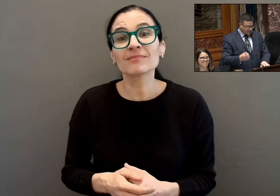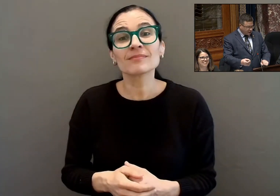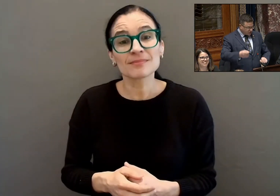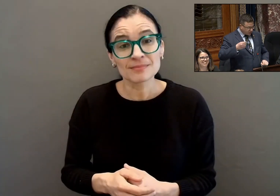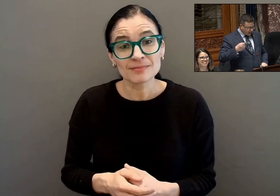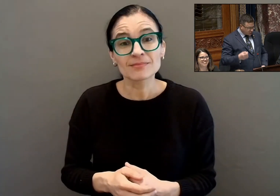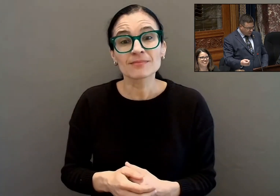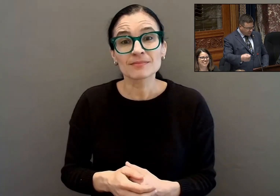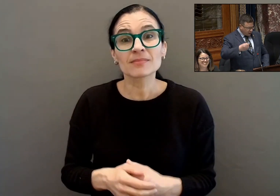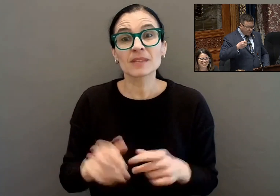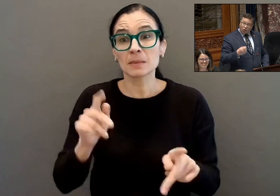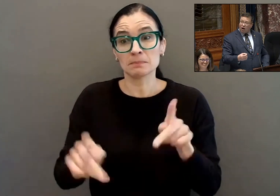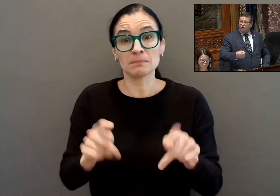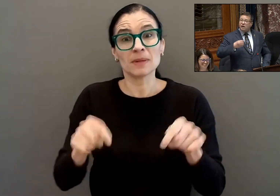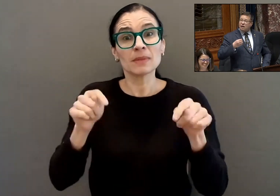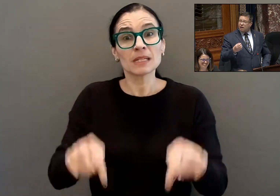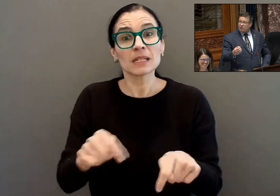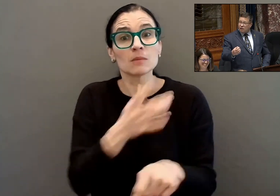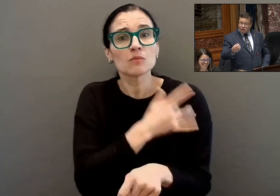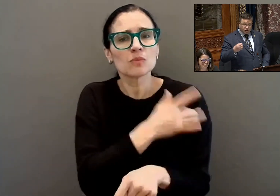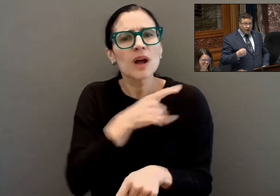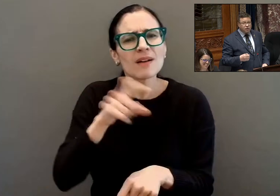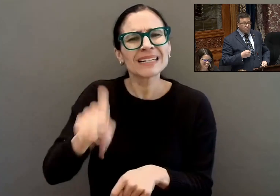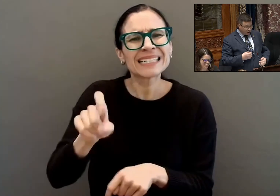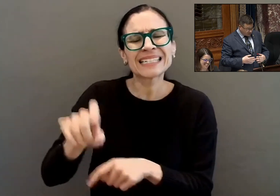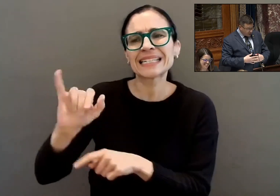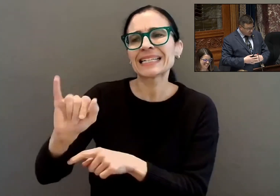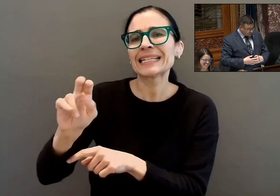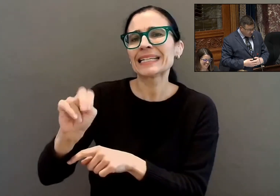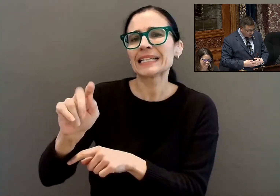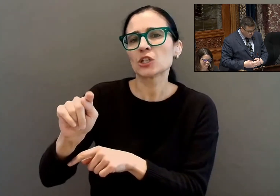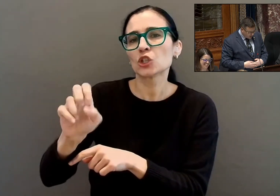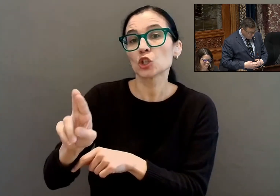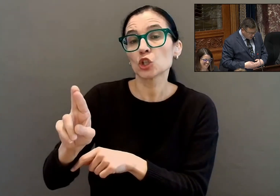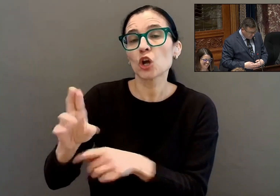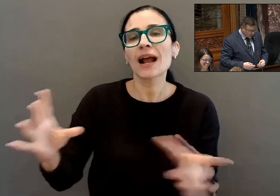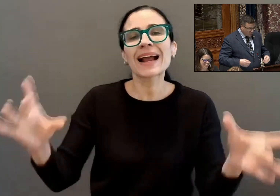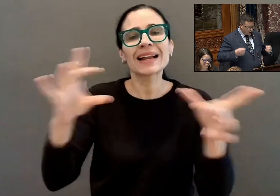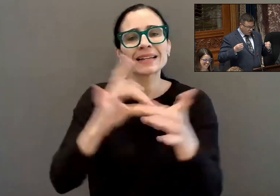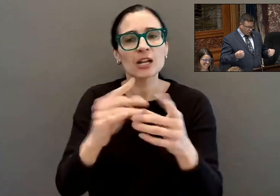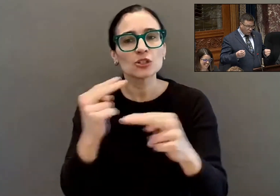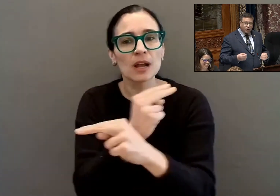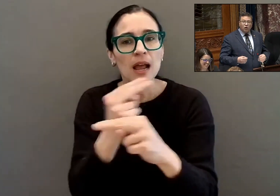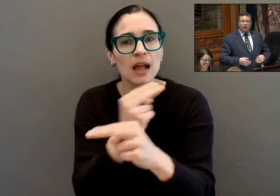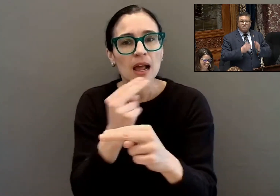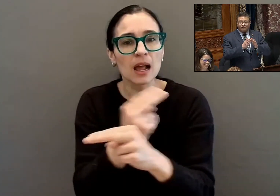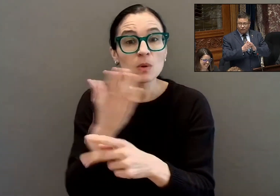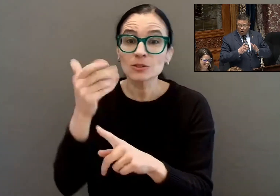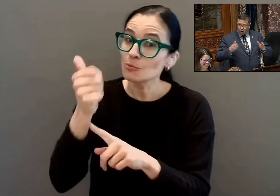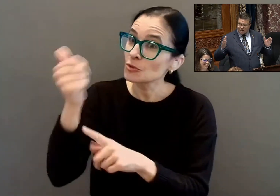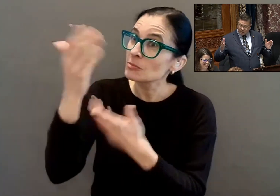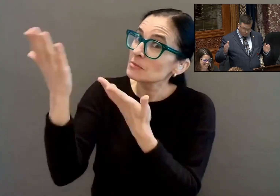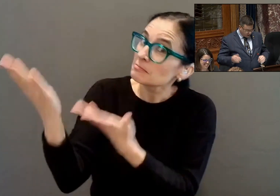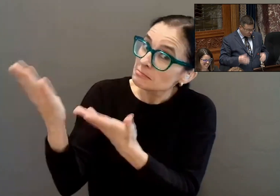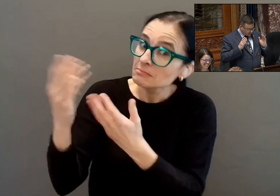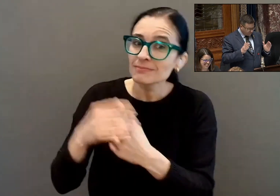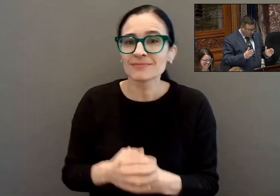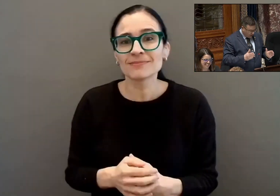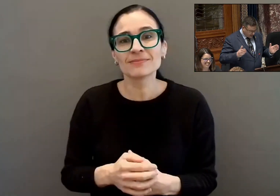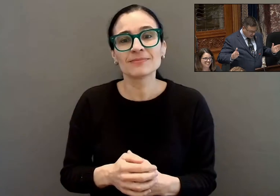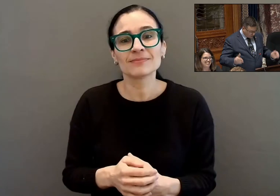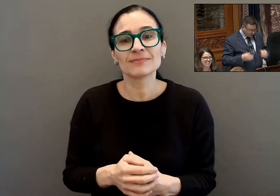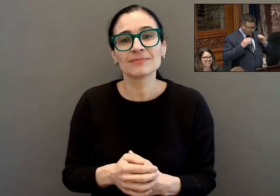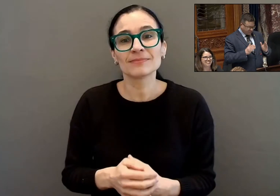interconnector, need the interconnector. People in province need the interconnector, Mr. Premier. You could call it the Farney Bridge,